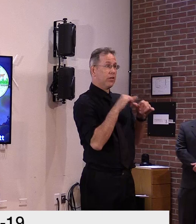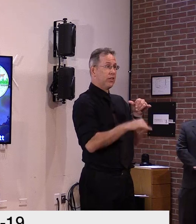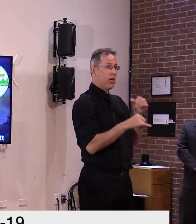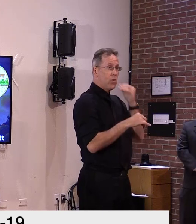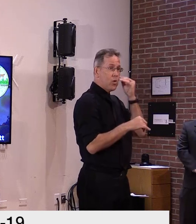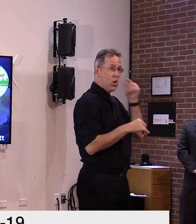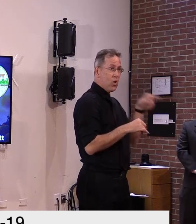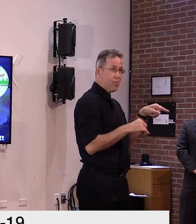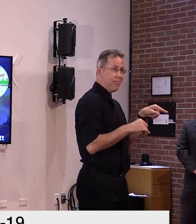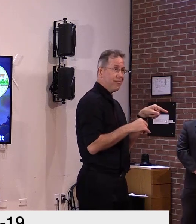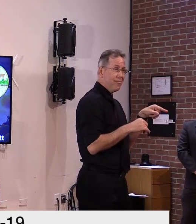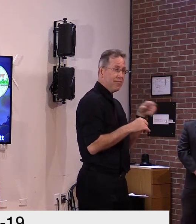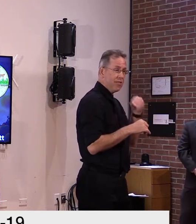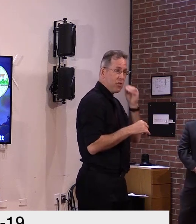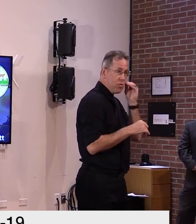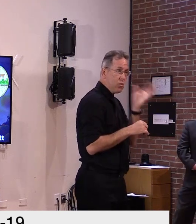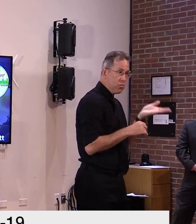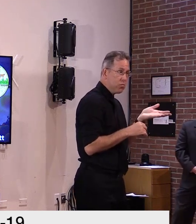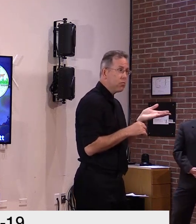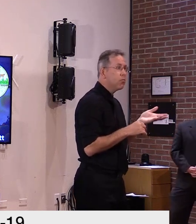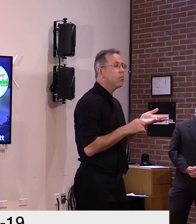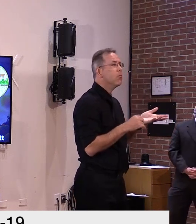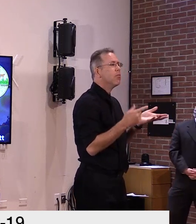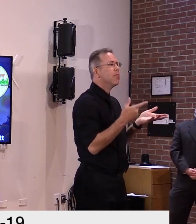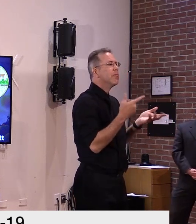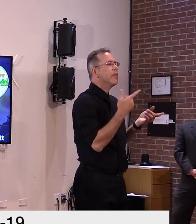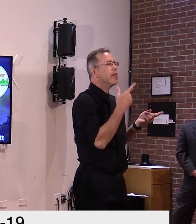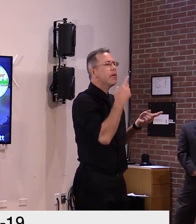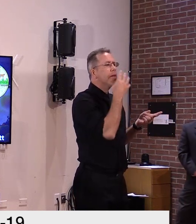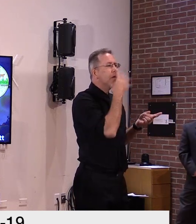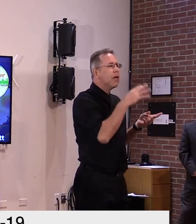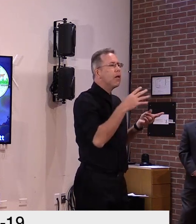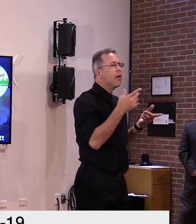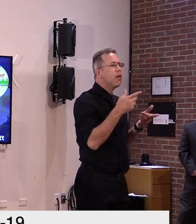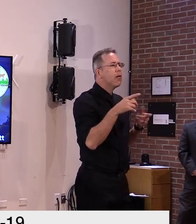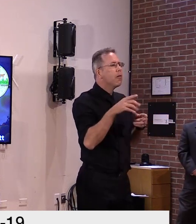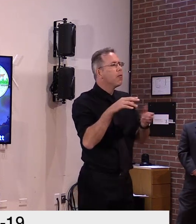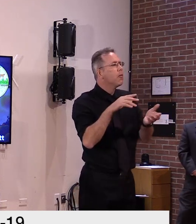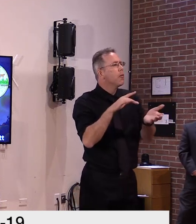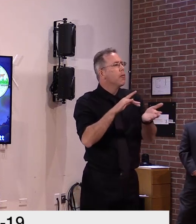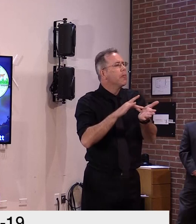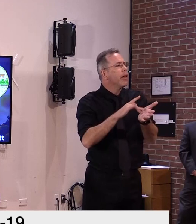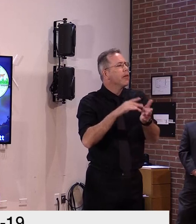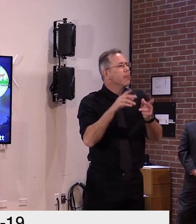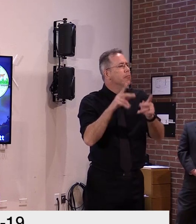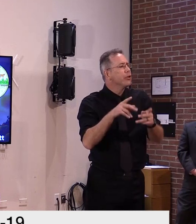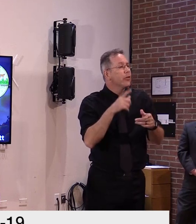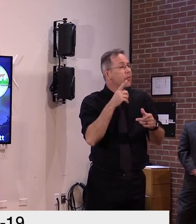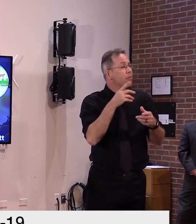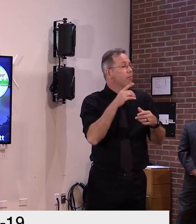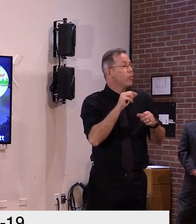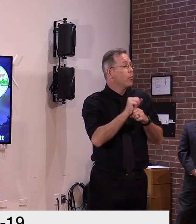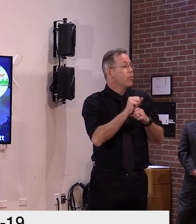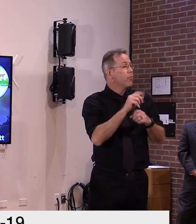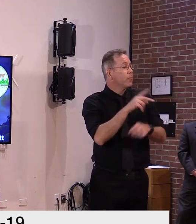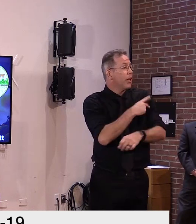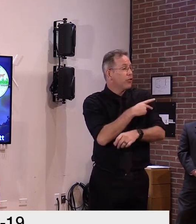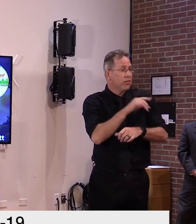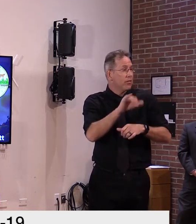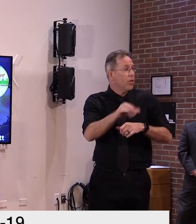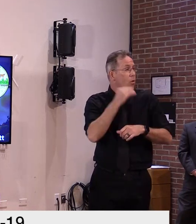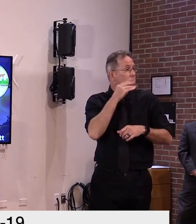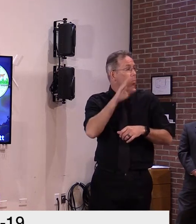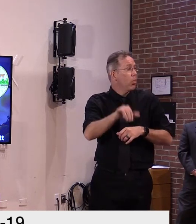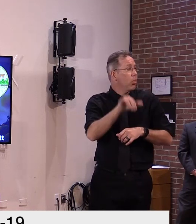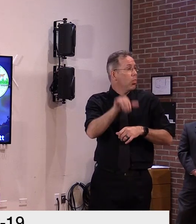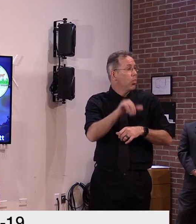perhaps neglecting serious medical issues or serious symptoms that took a toll on them as time went on, and they end